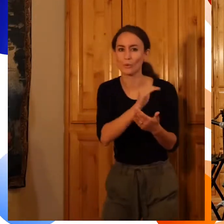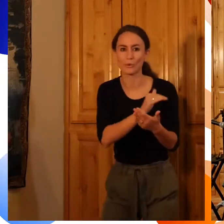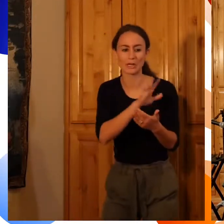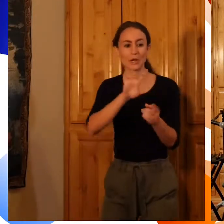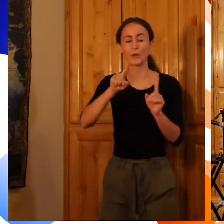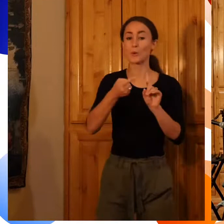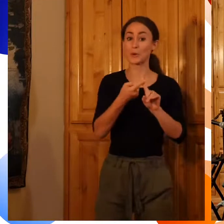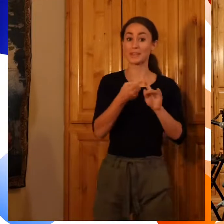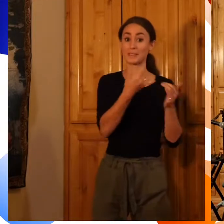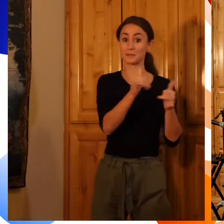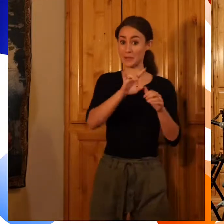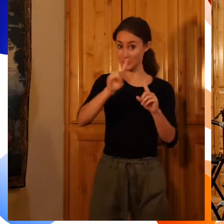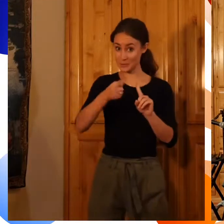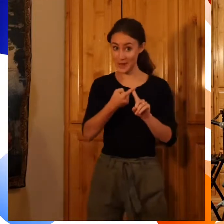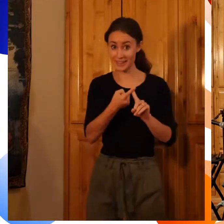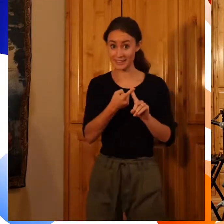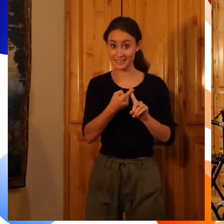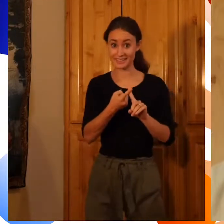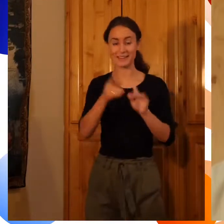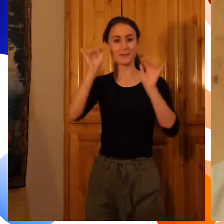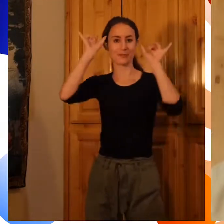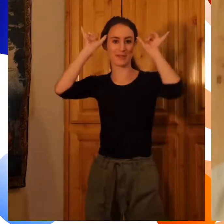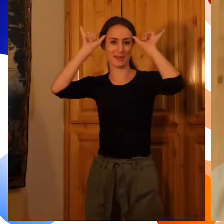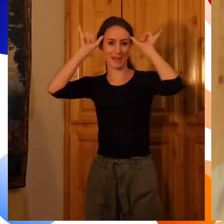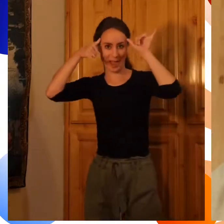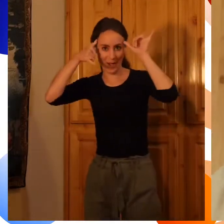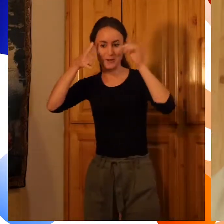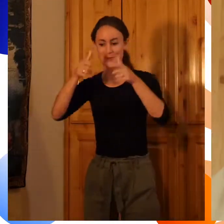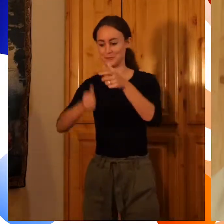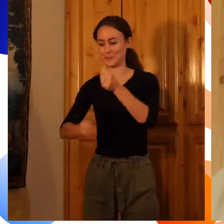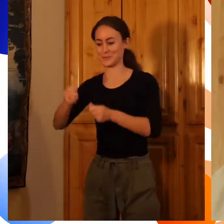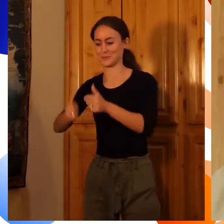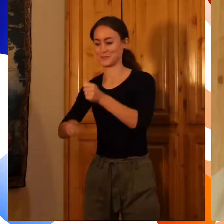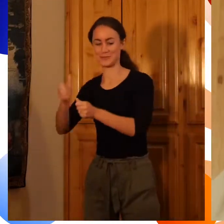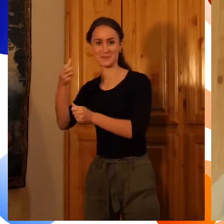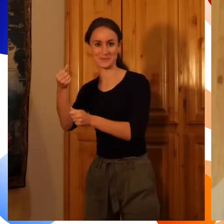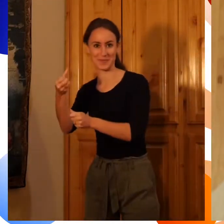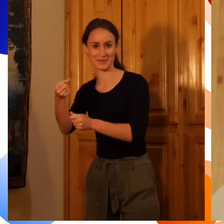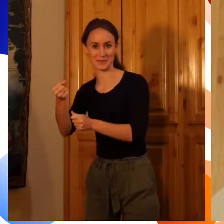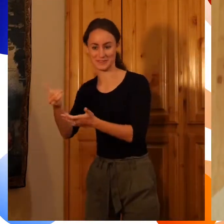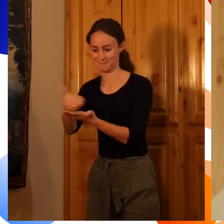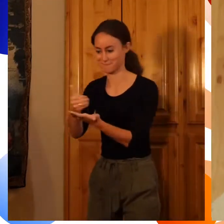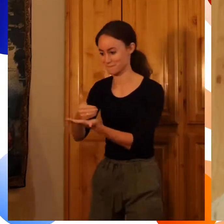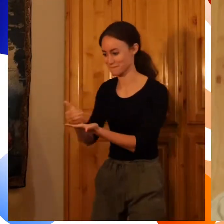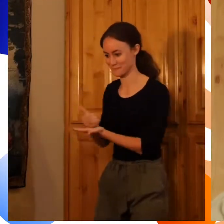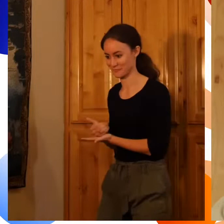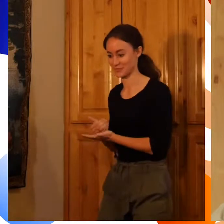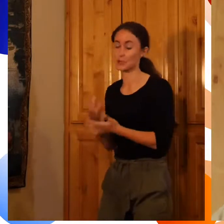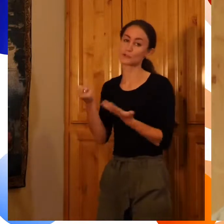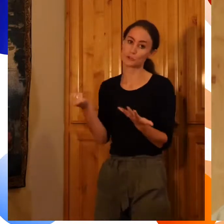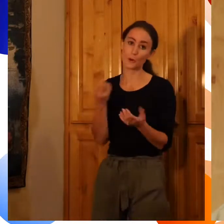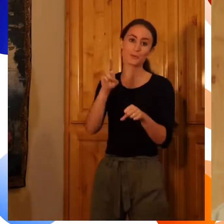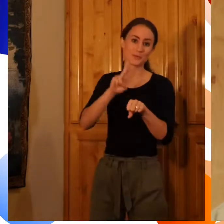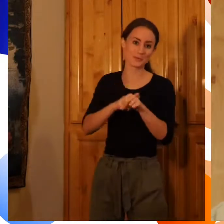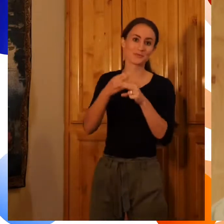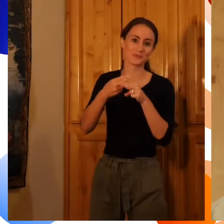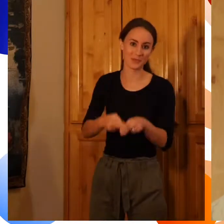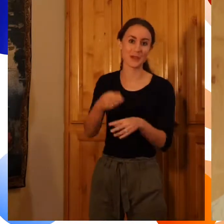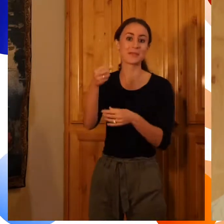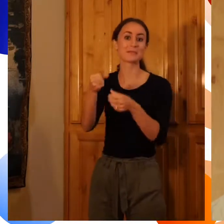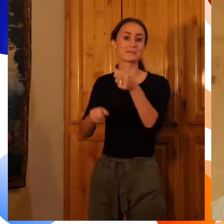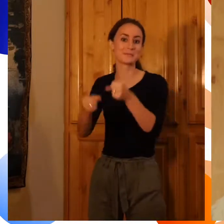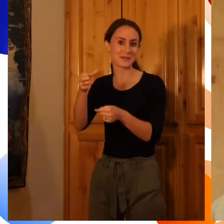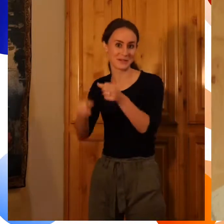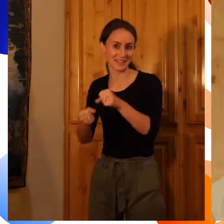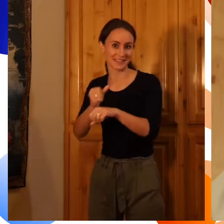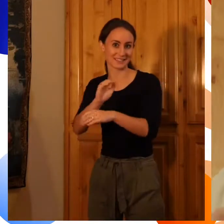in order to charm the milk so that it would be healthy for you. It was, of course, called the milking song. One played a harp, one